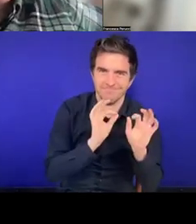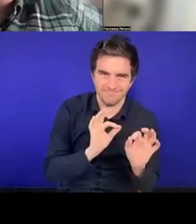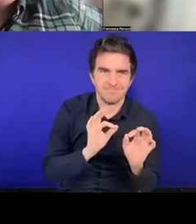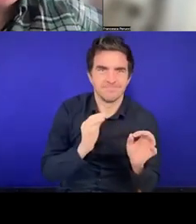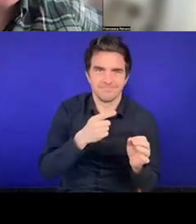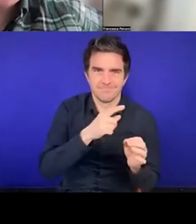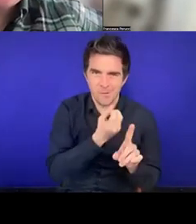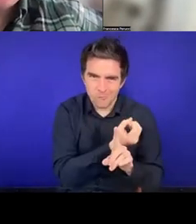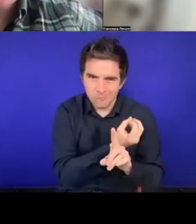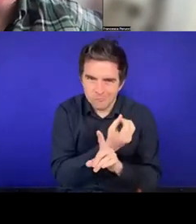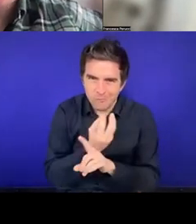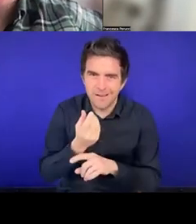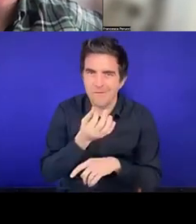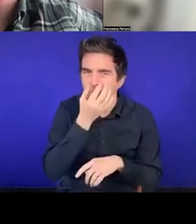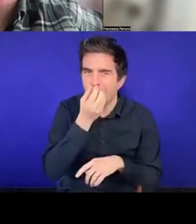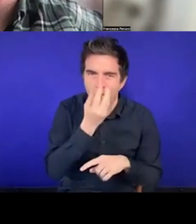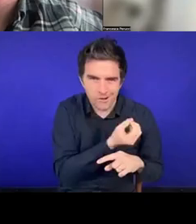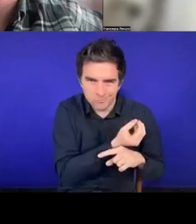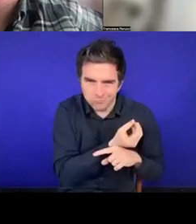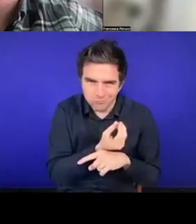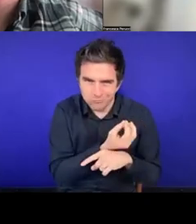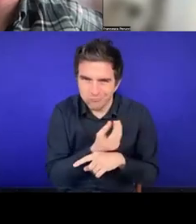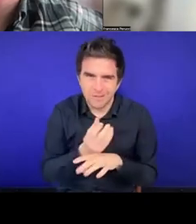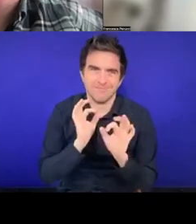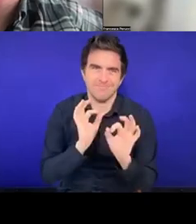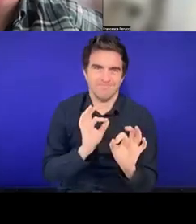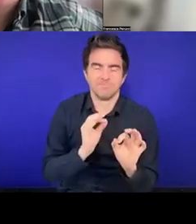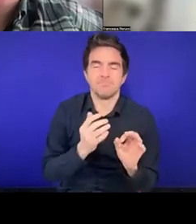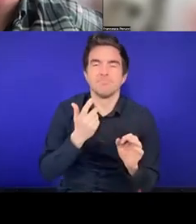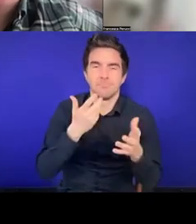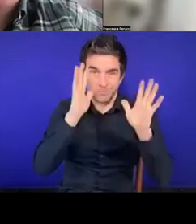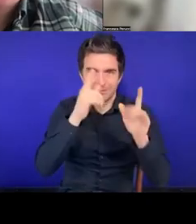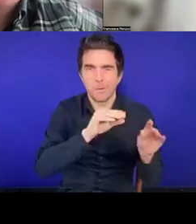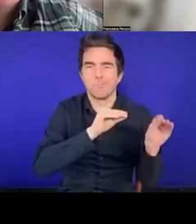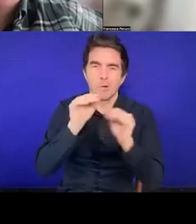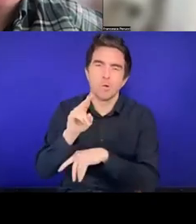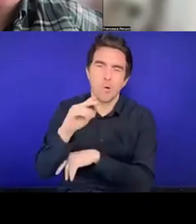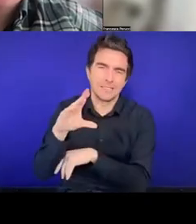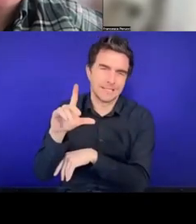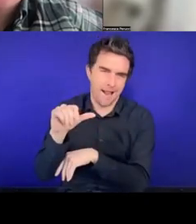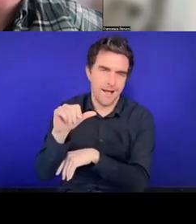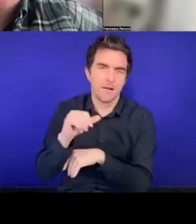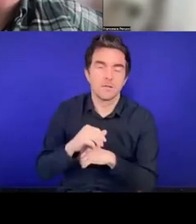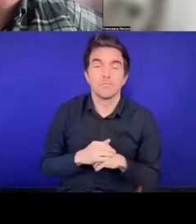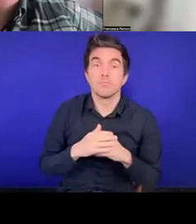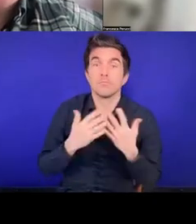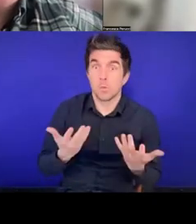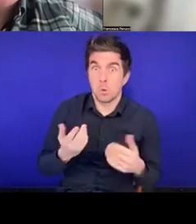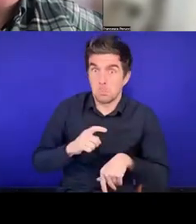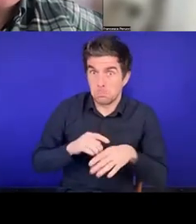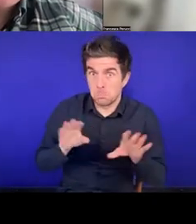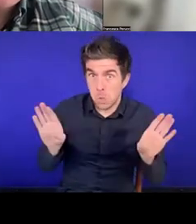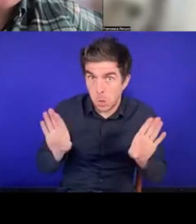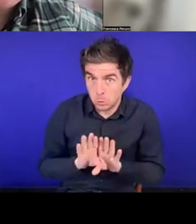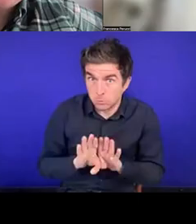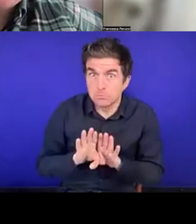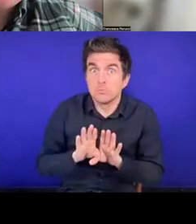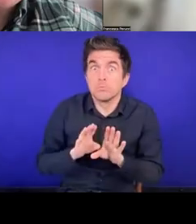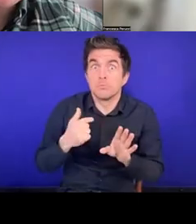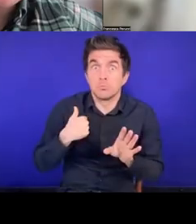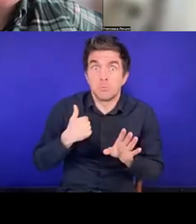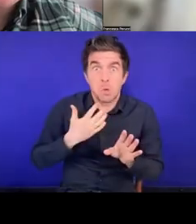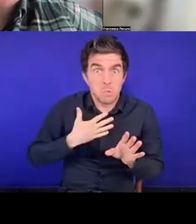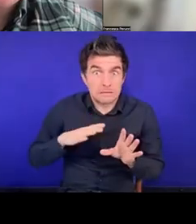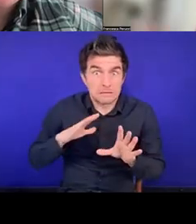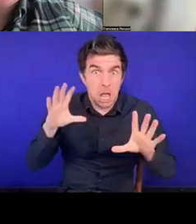And so it's time to close. I don't even try to summarize. I think we have unpacked so many of the